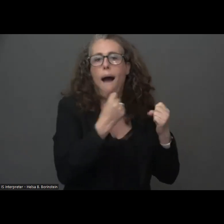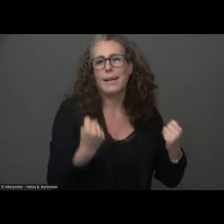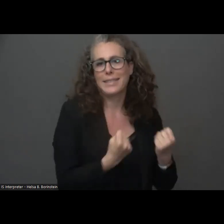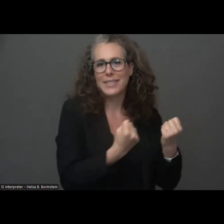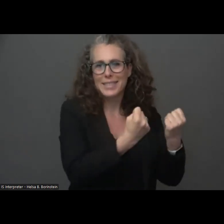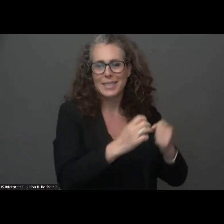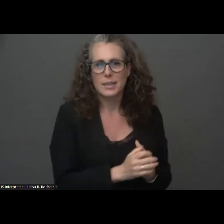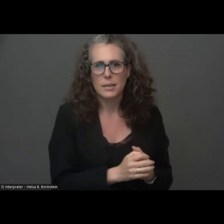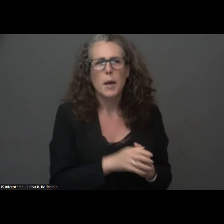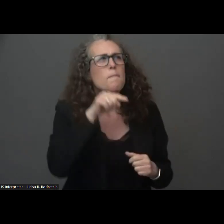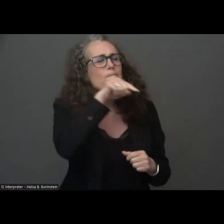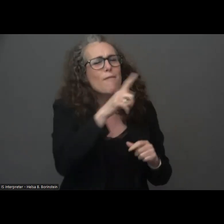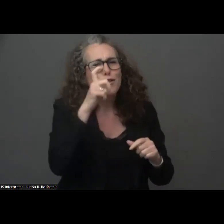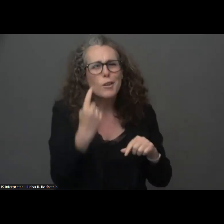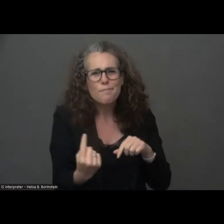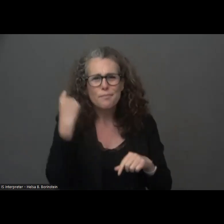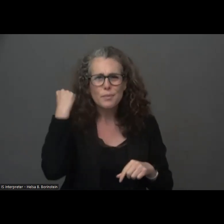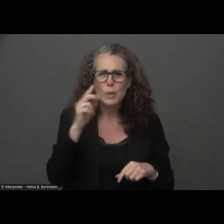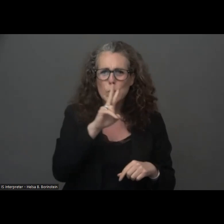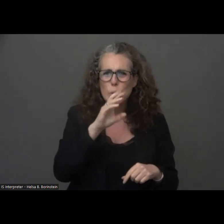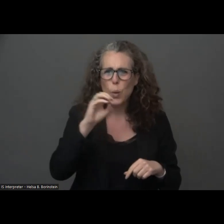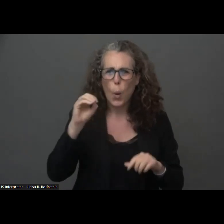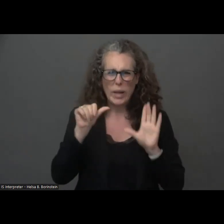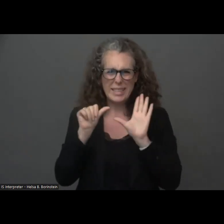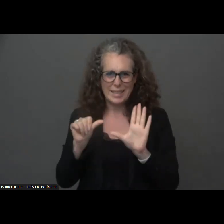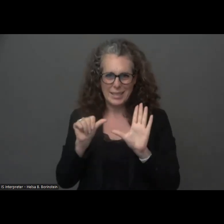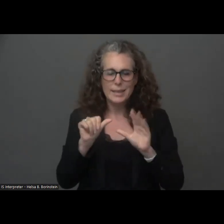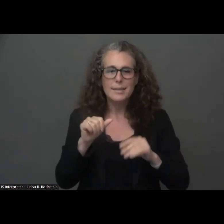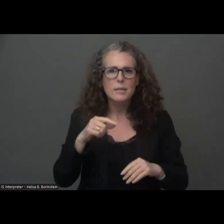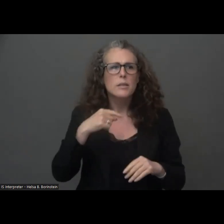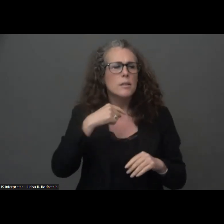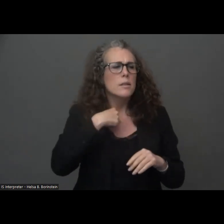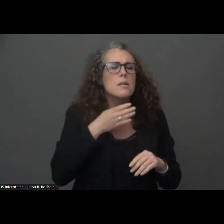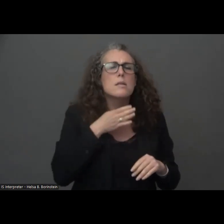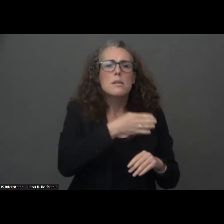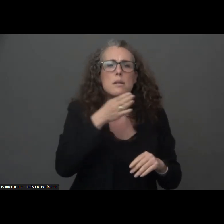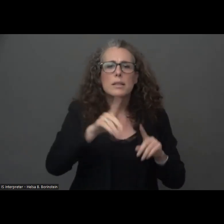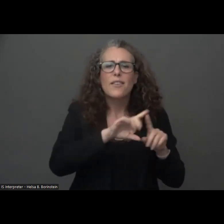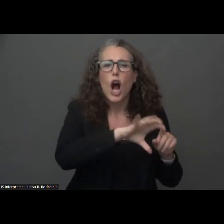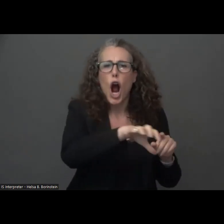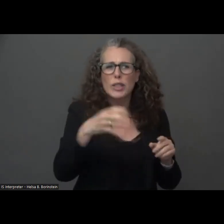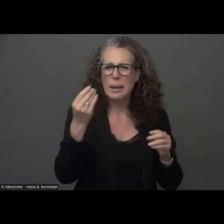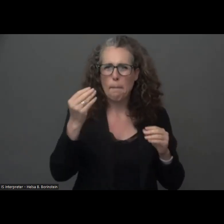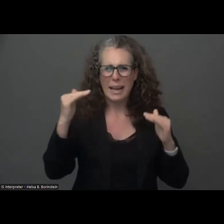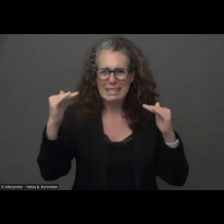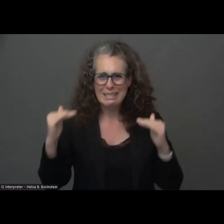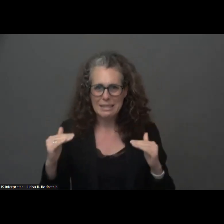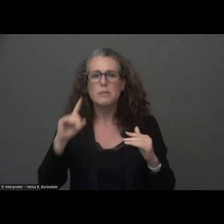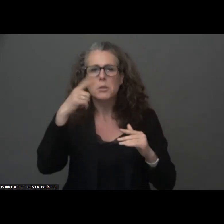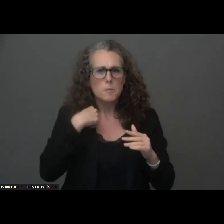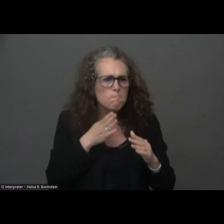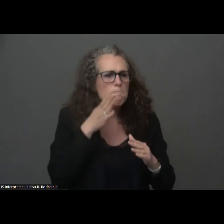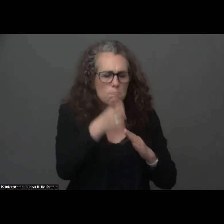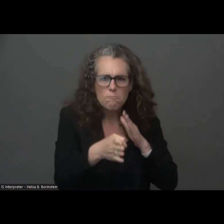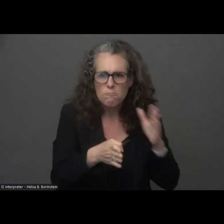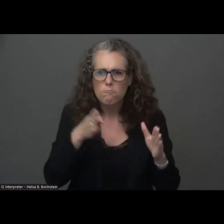in 2006, where we travel around to countries, specifically low-income countries, to look at supporting the